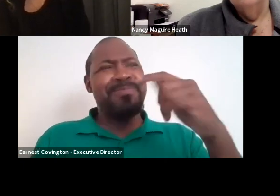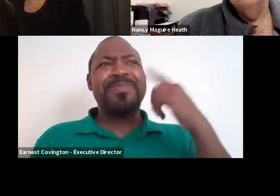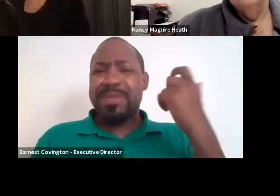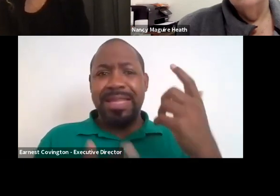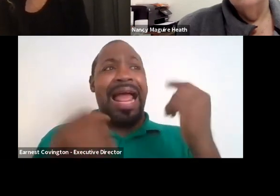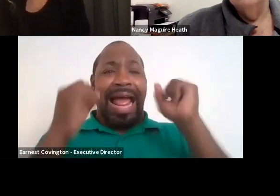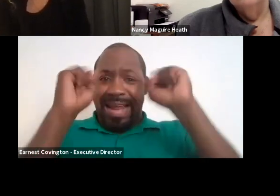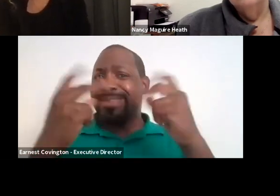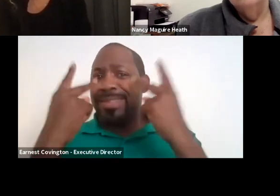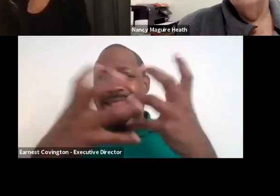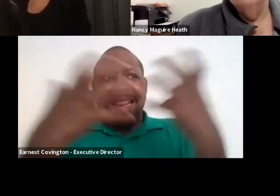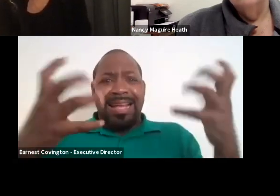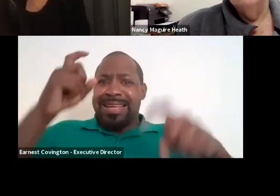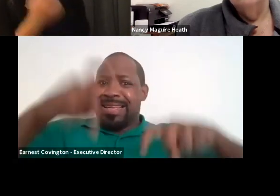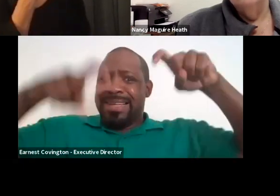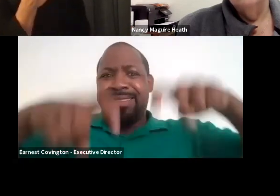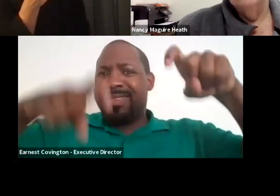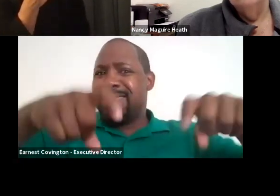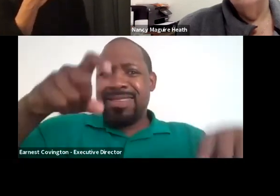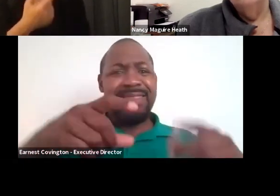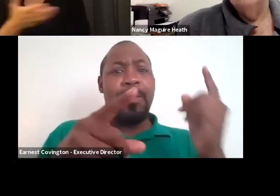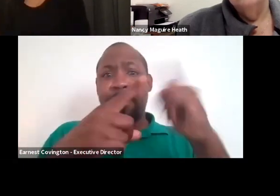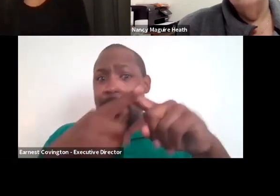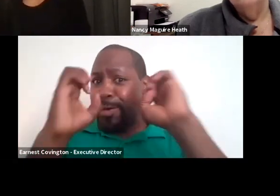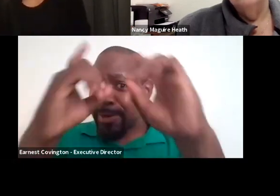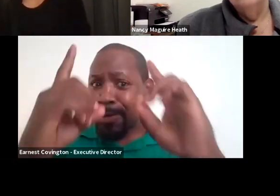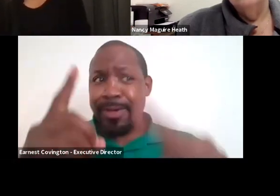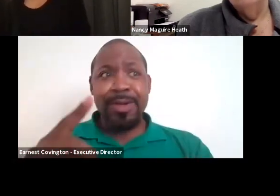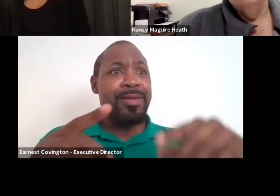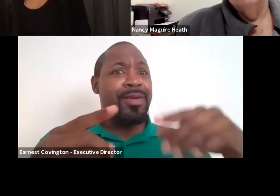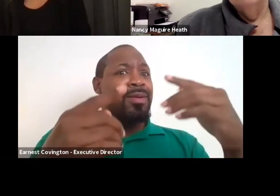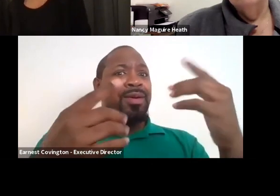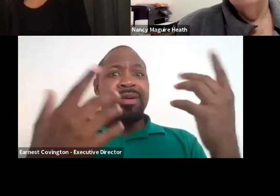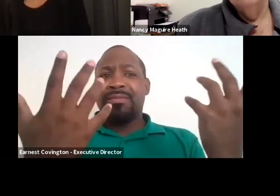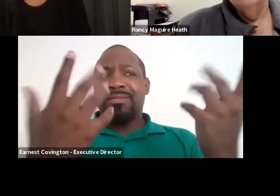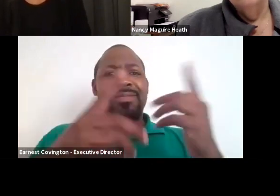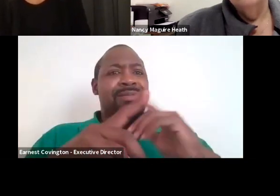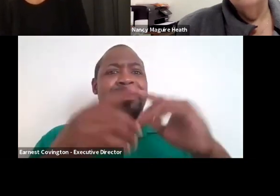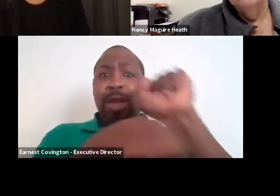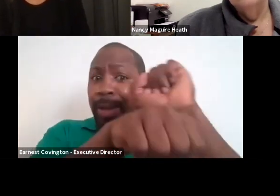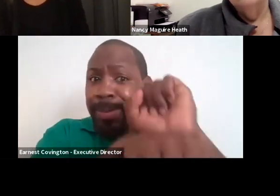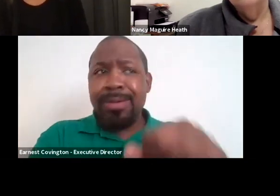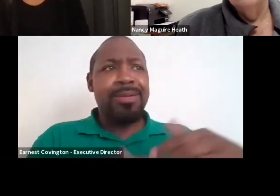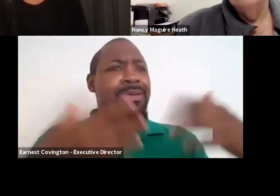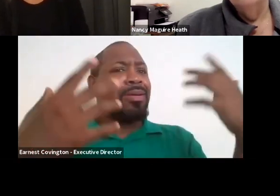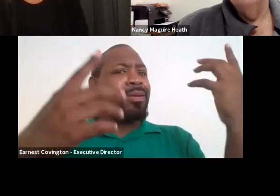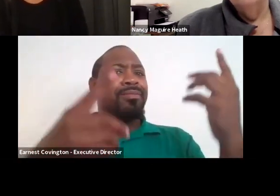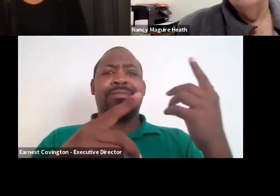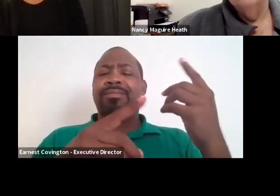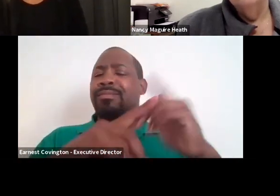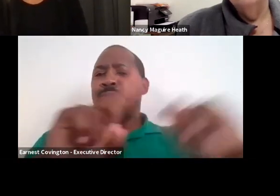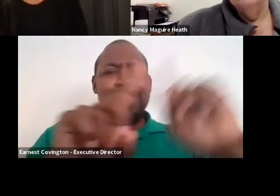Rhode Island as a deaf community center, because I'm seeing the needs are out there. People need education, they